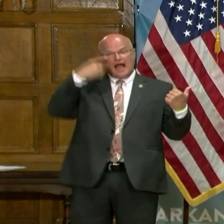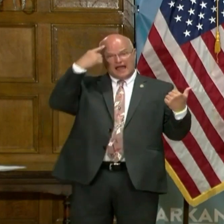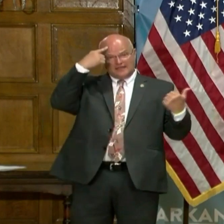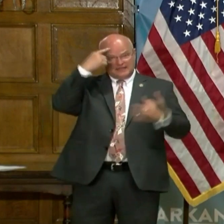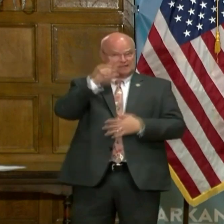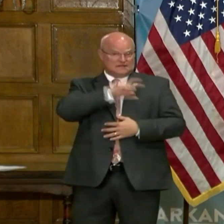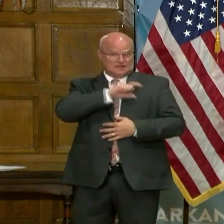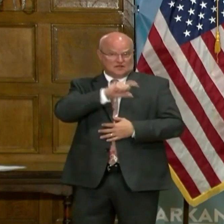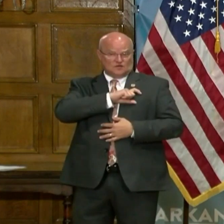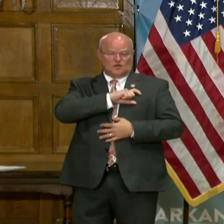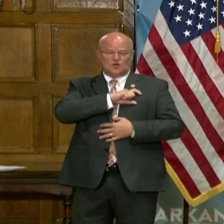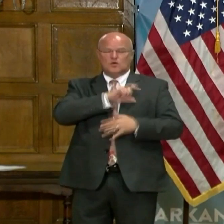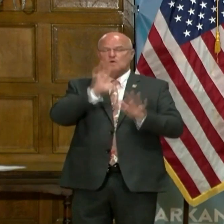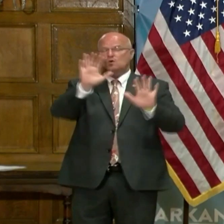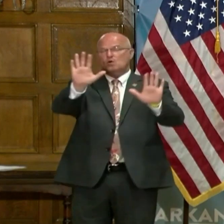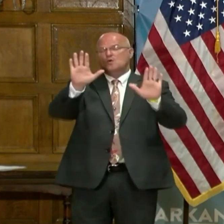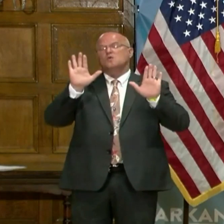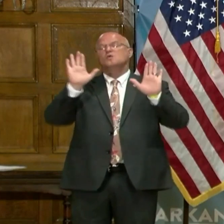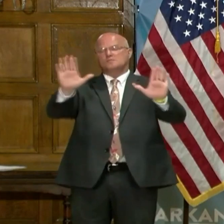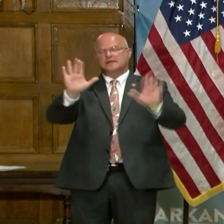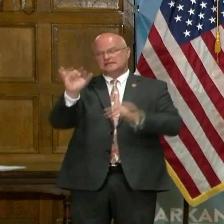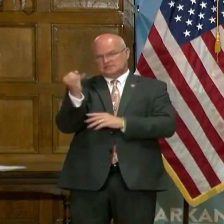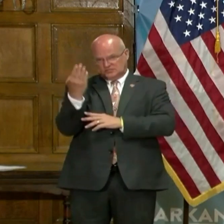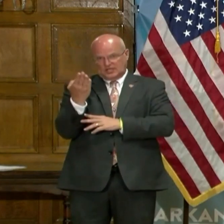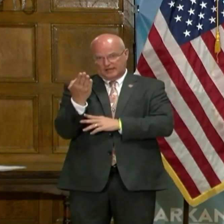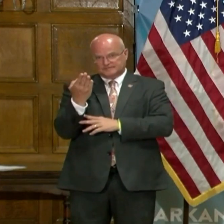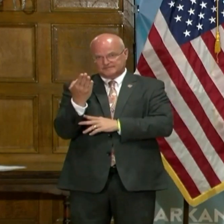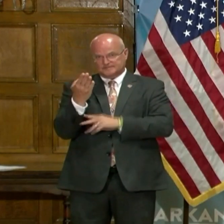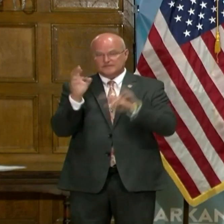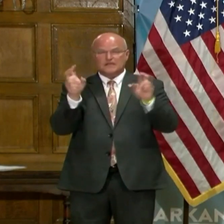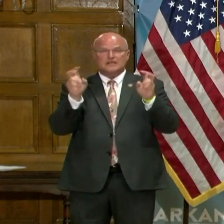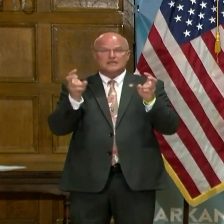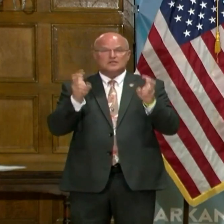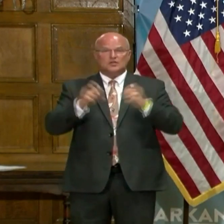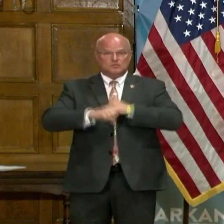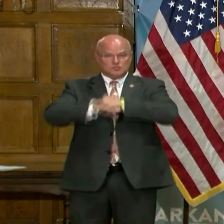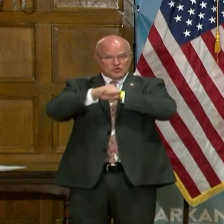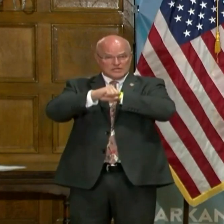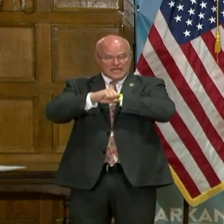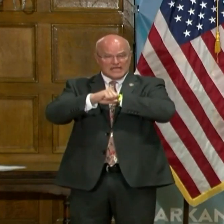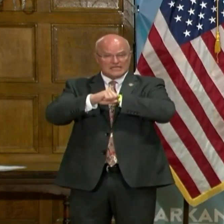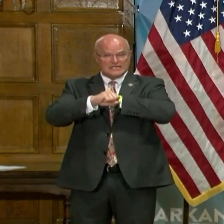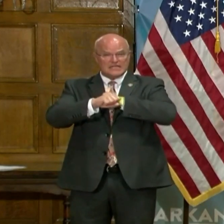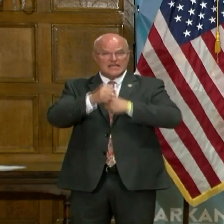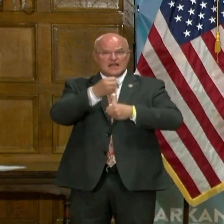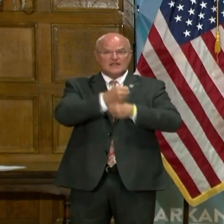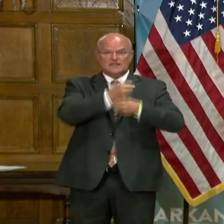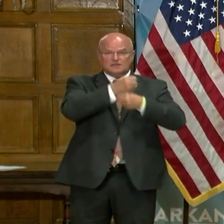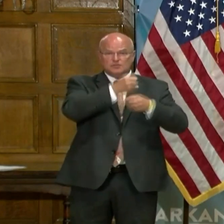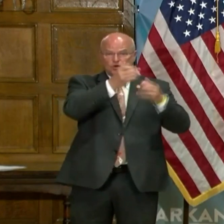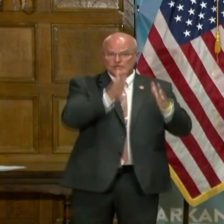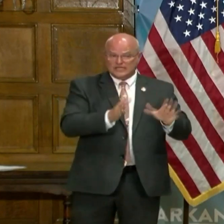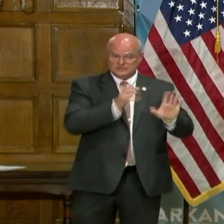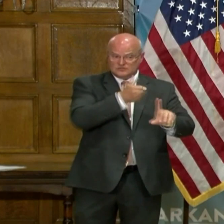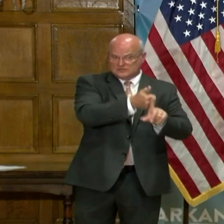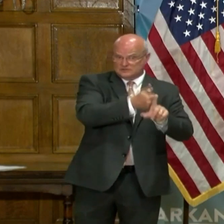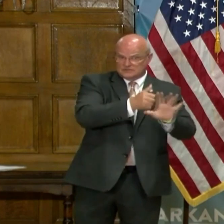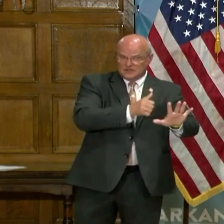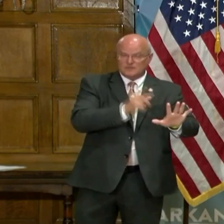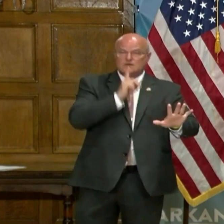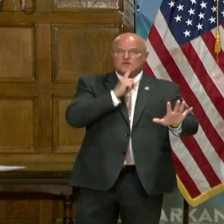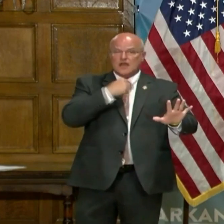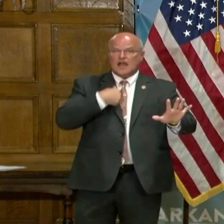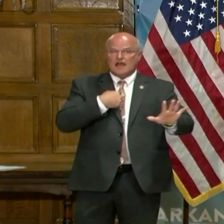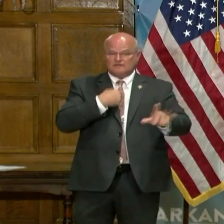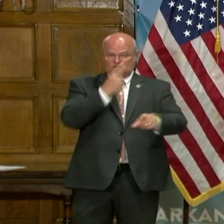law enforcement has done a very, very good job in terms of protecting the protesters, making sure they have